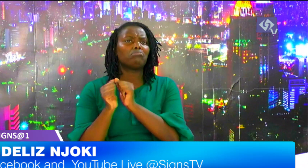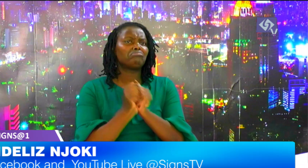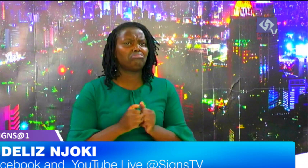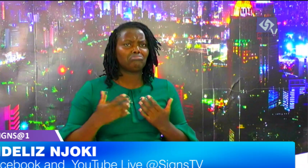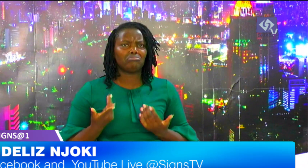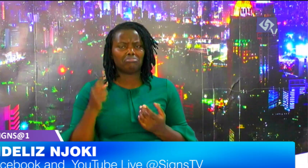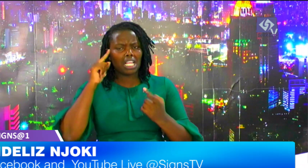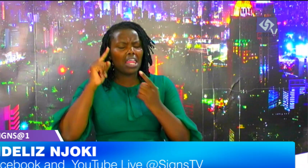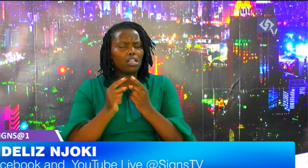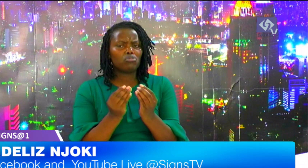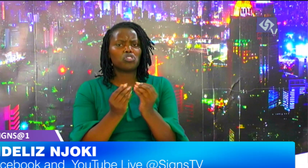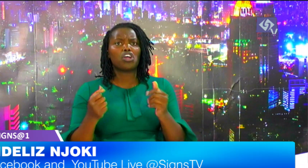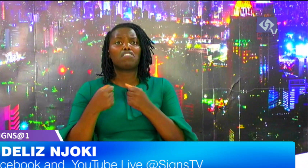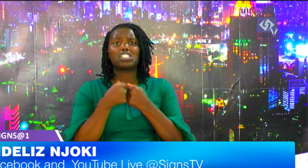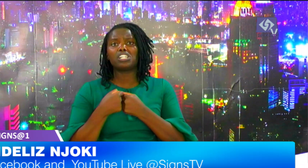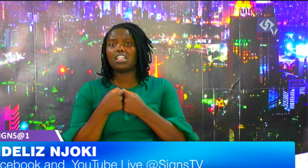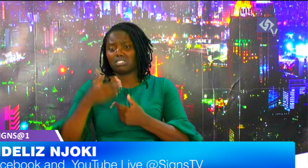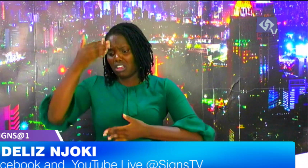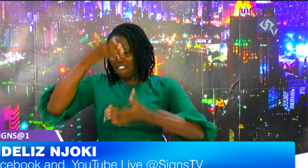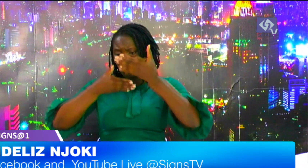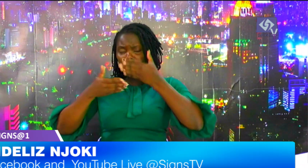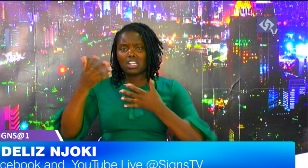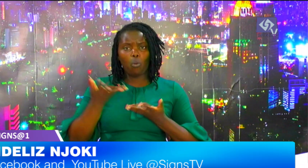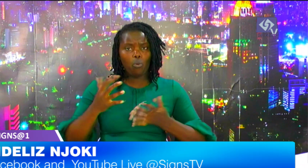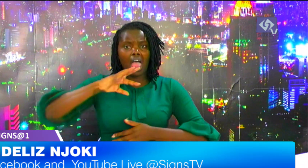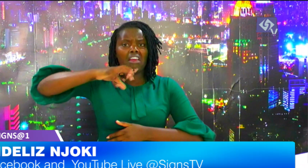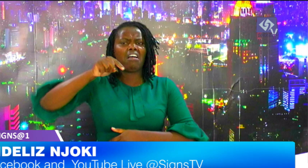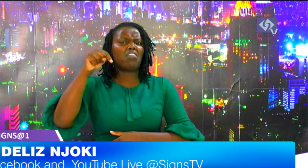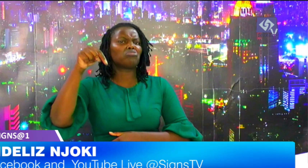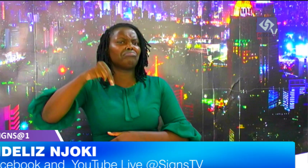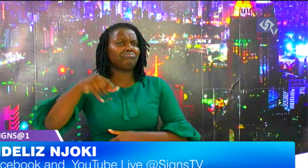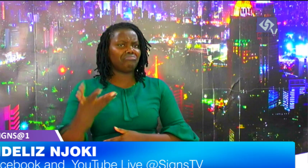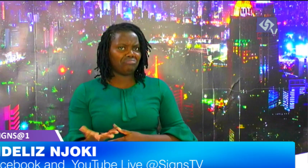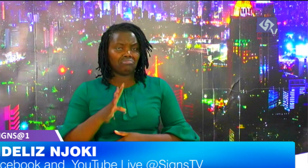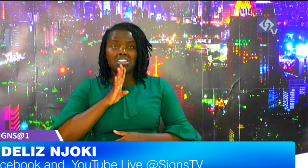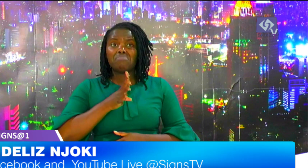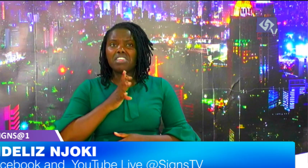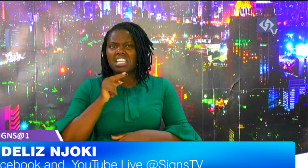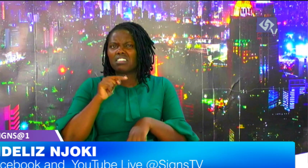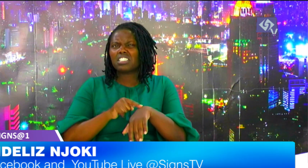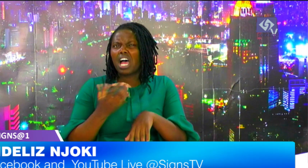to unite and work together to address the challenges facing the country. Speaking